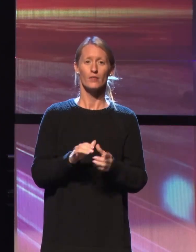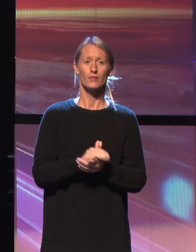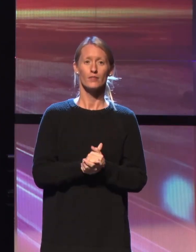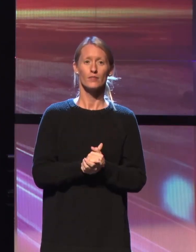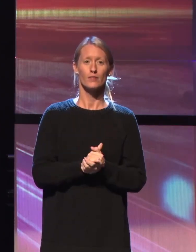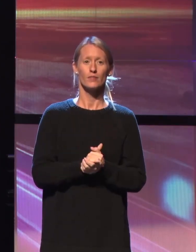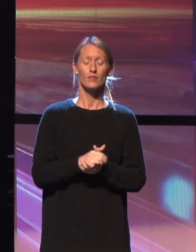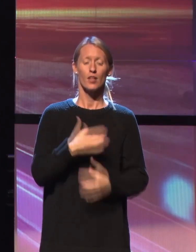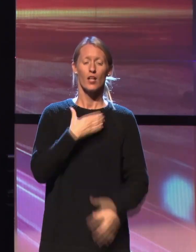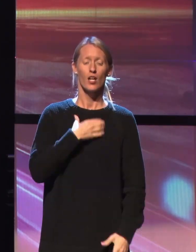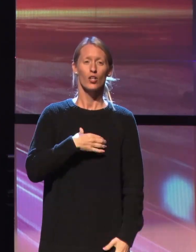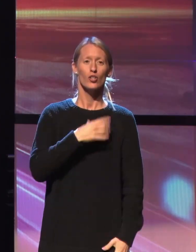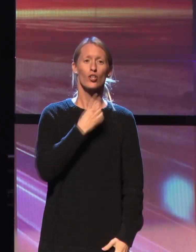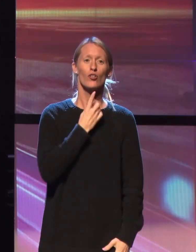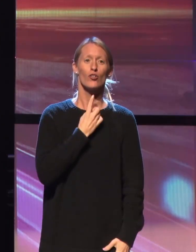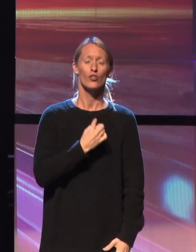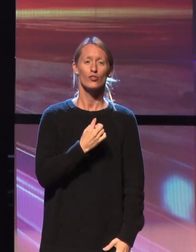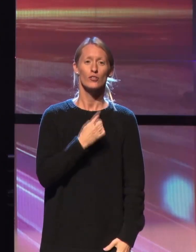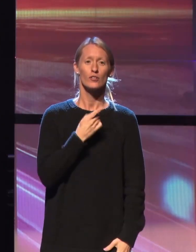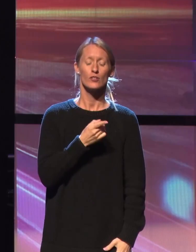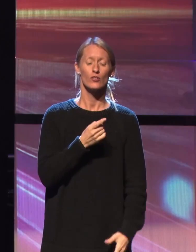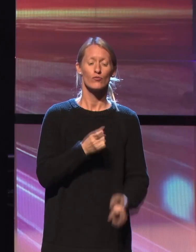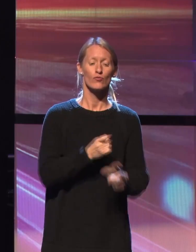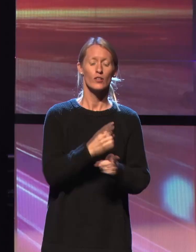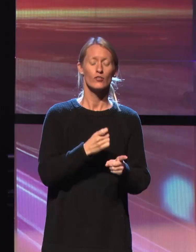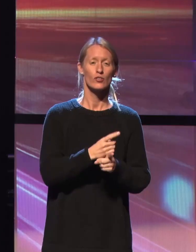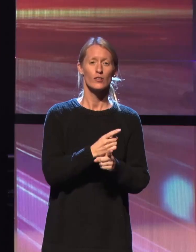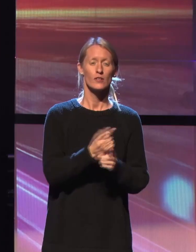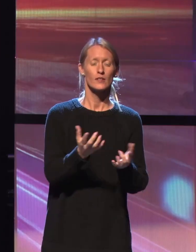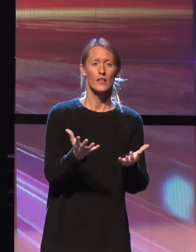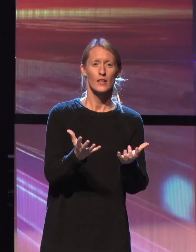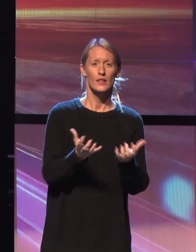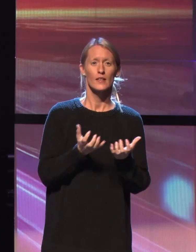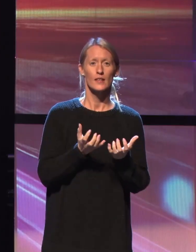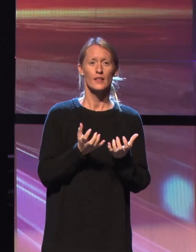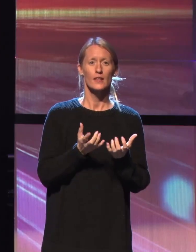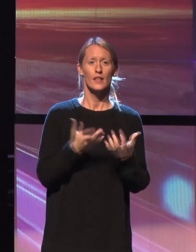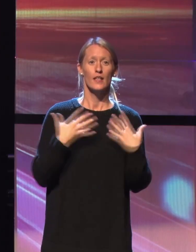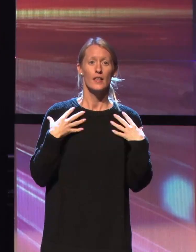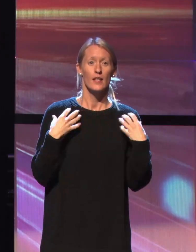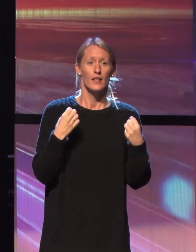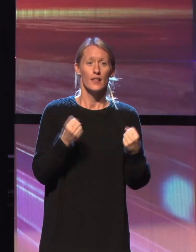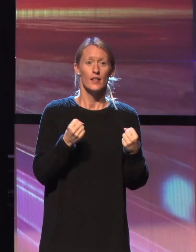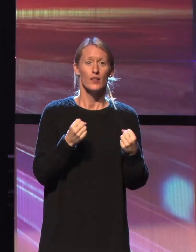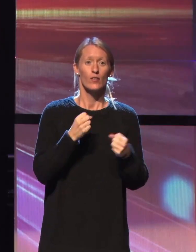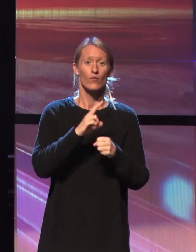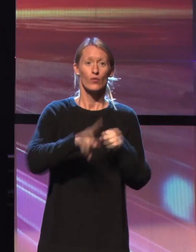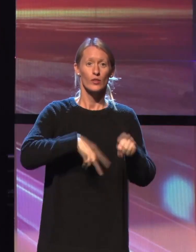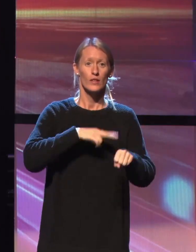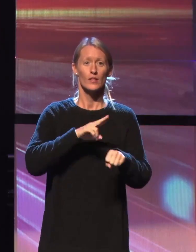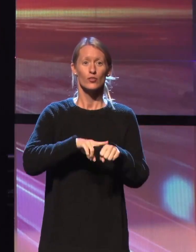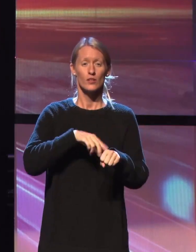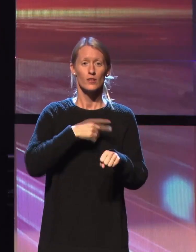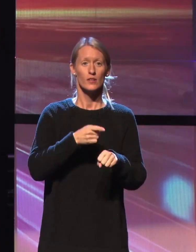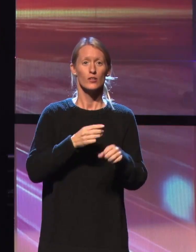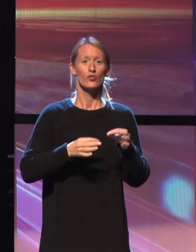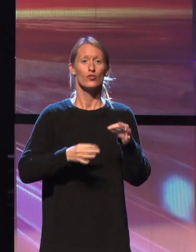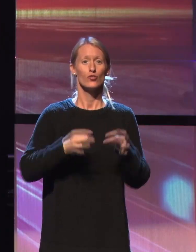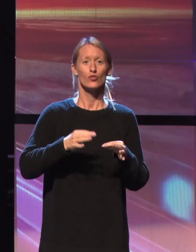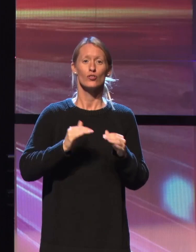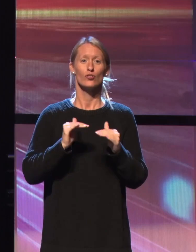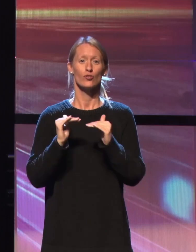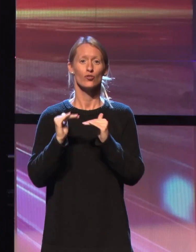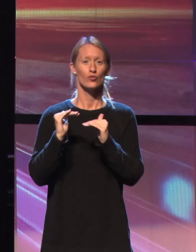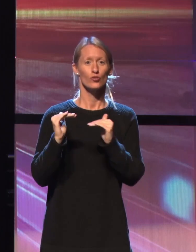thirst for righteousness is to desire the healing of the nations, to desire justice and mercy for all people in the very